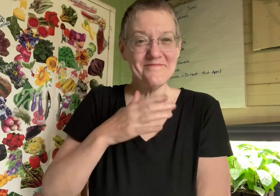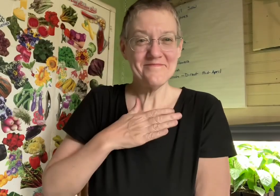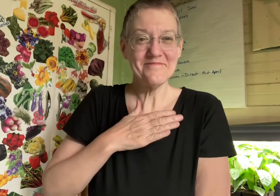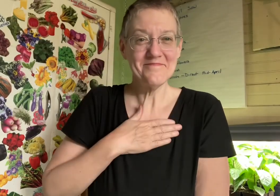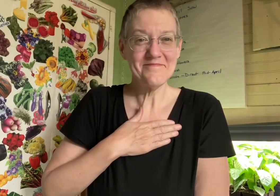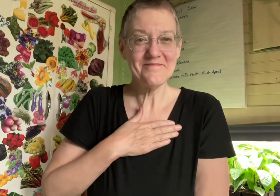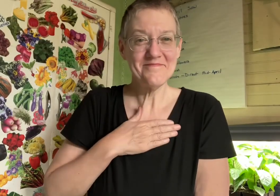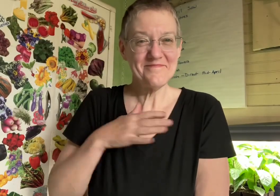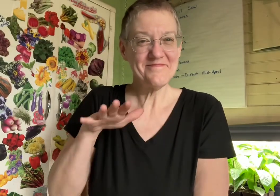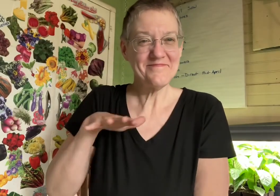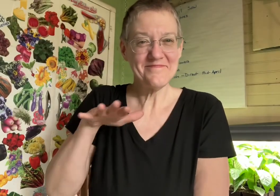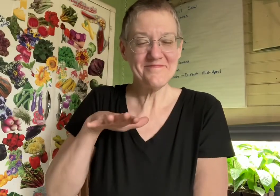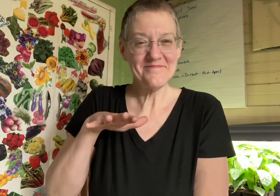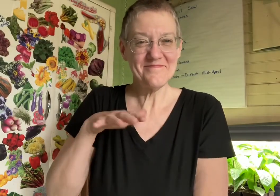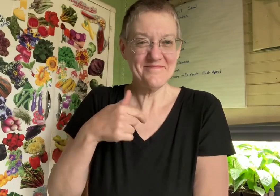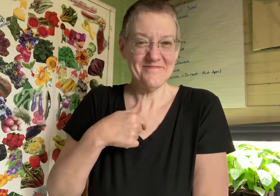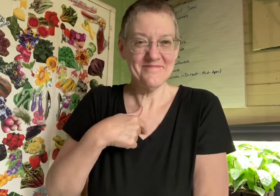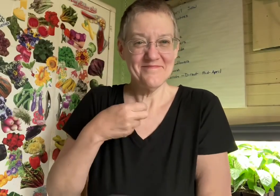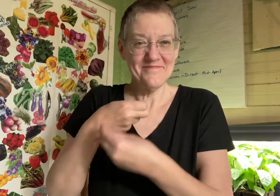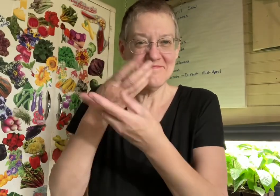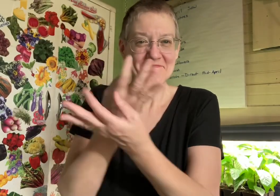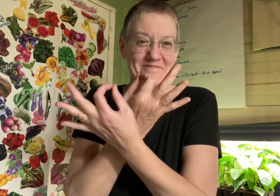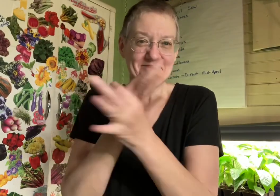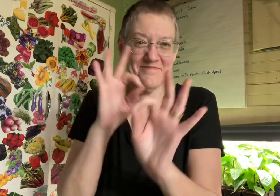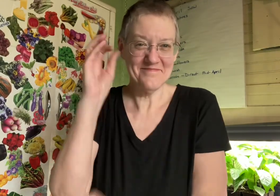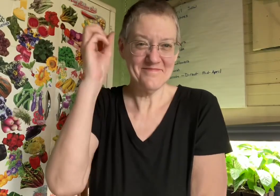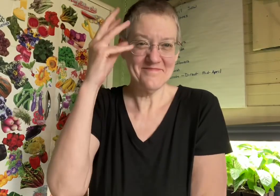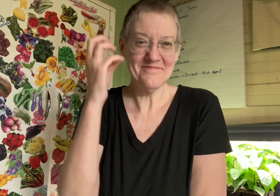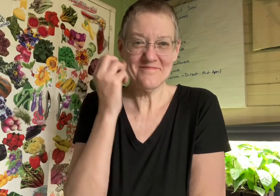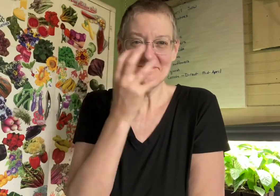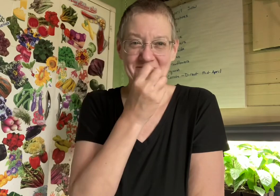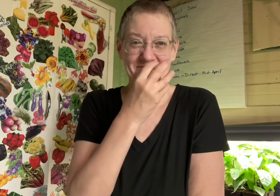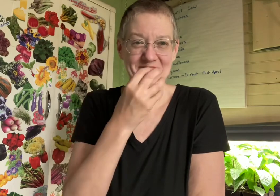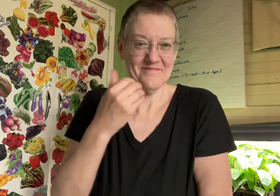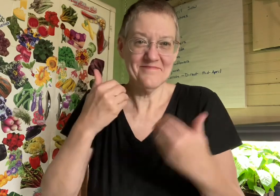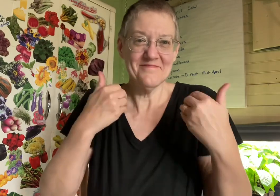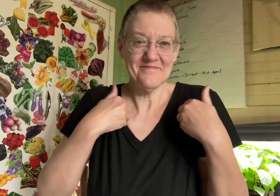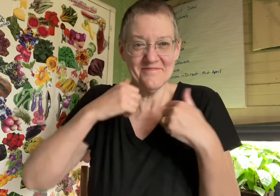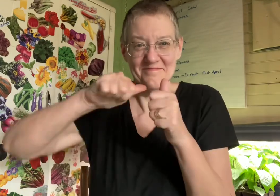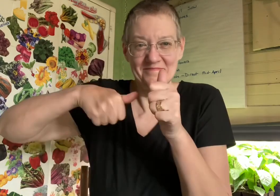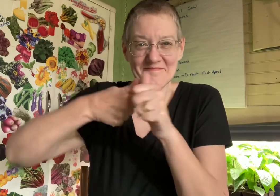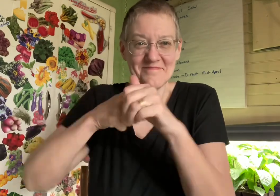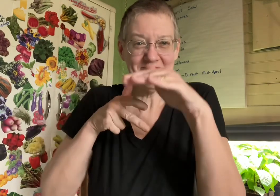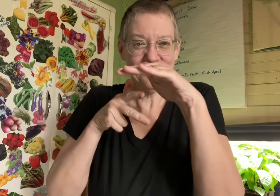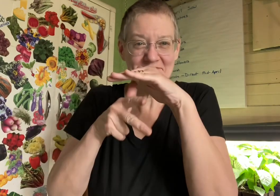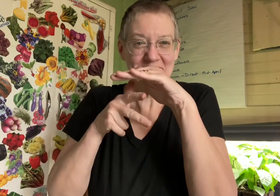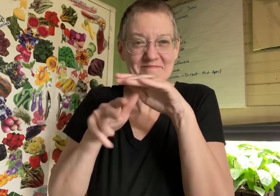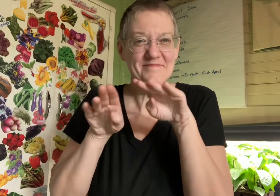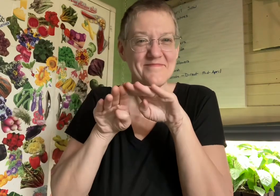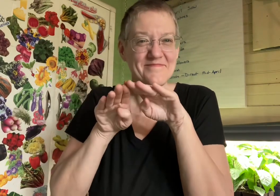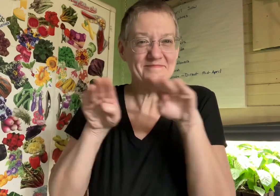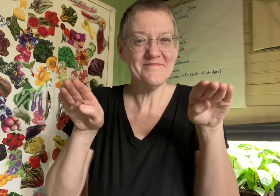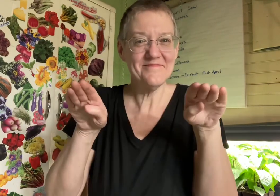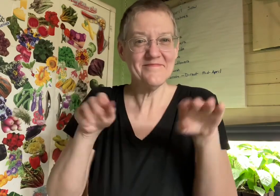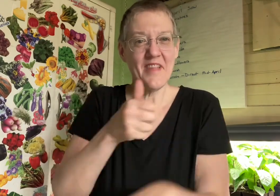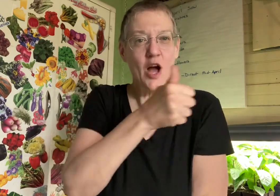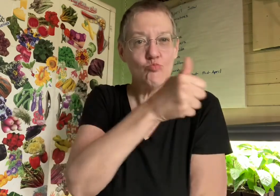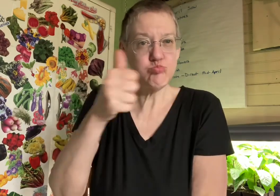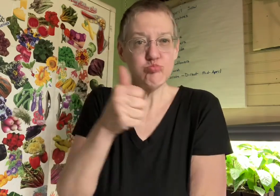Now, it's become a tradition in my area for me to give away free sunflowers. I have a shelf